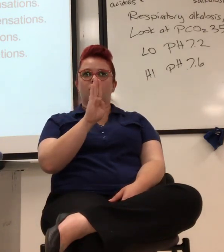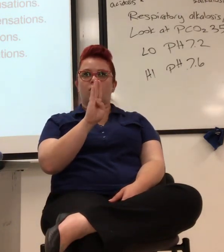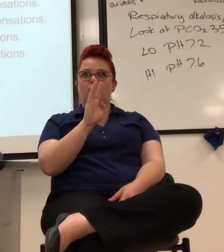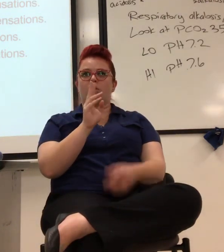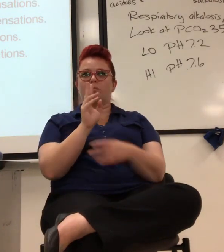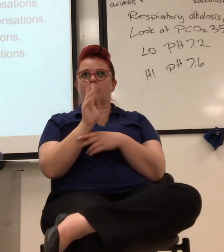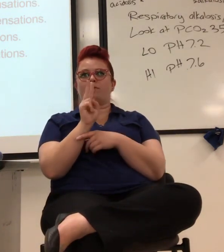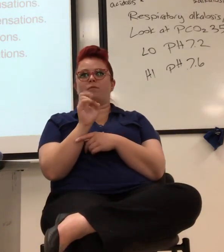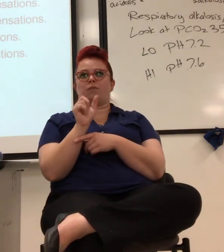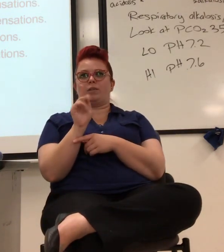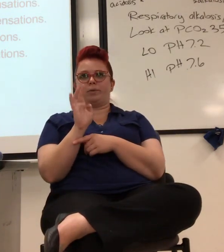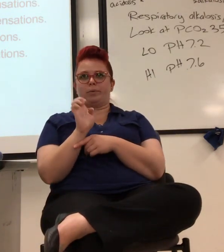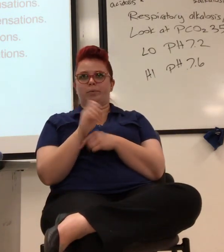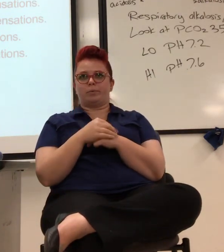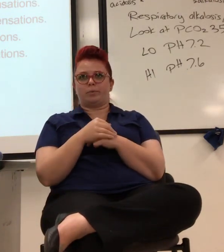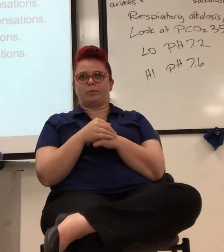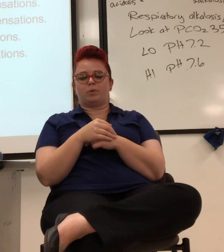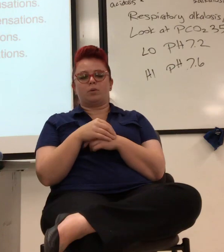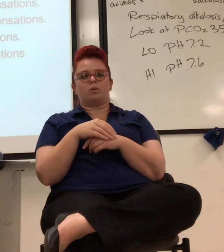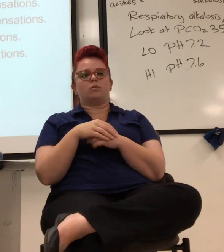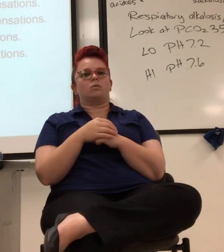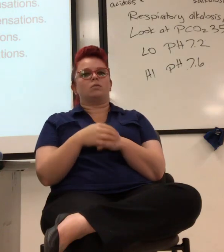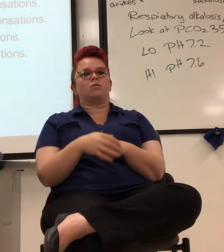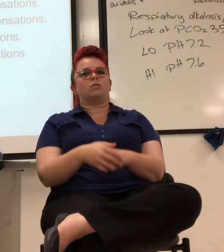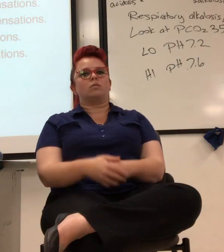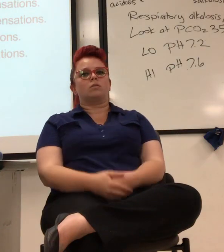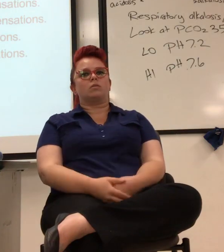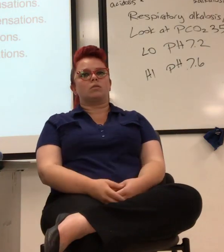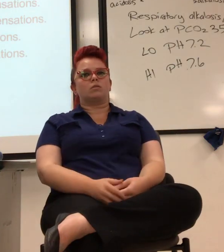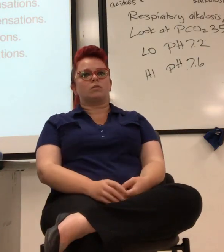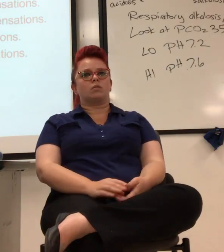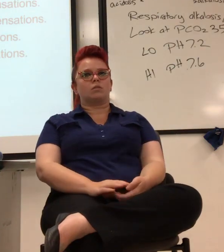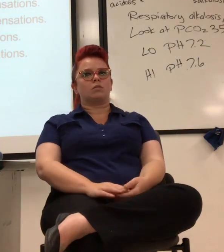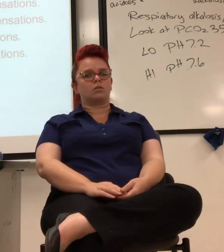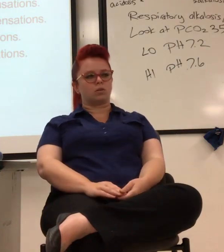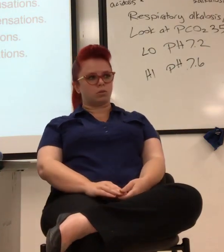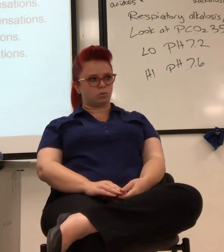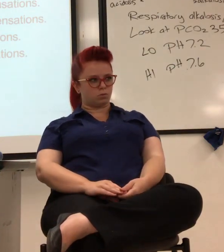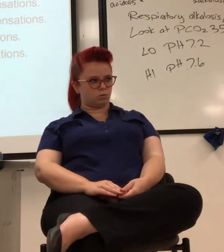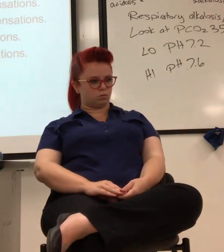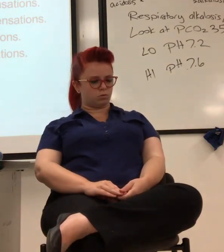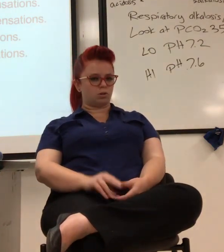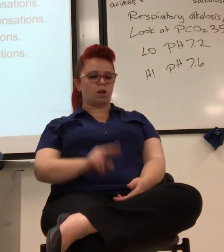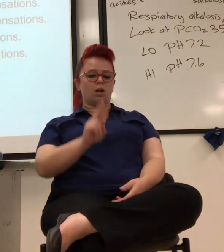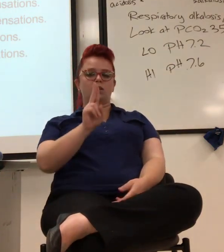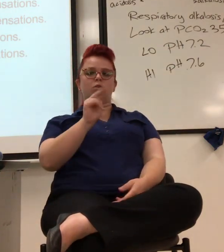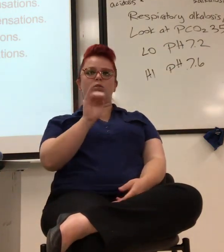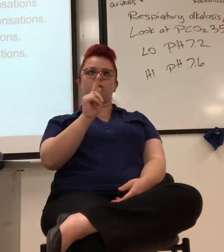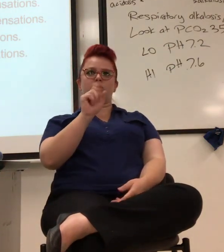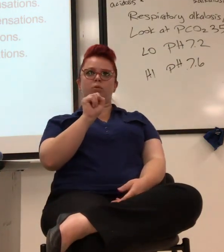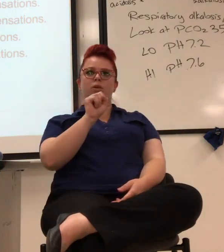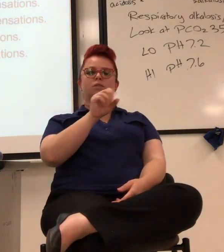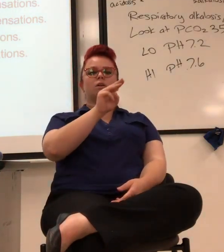Okay, if it's a kidney thing, they call that metabolic acidosis alkalosis.